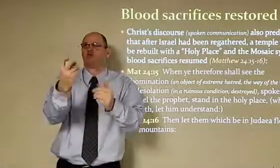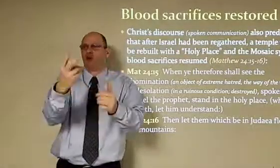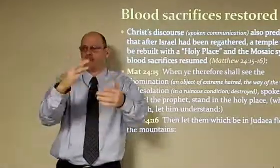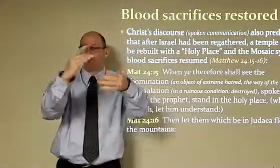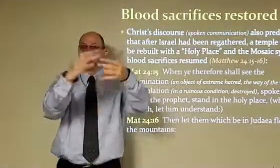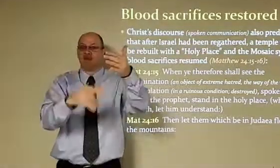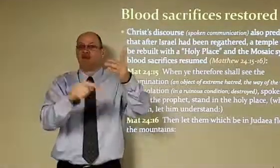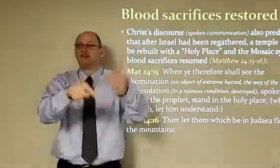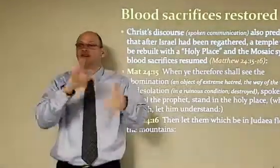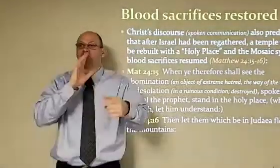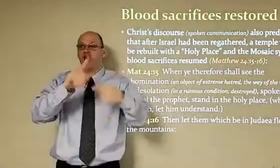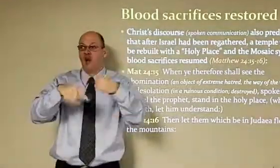Chapter 12.